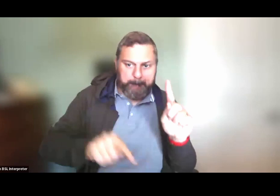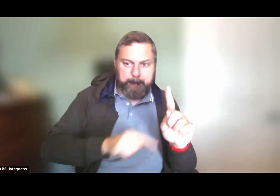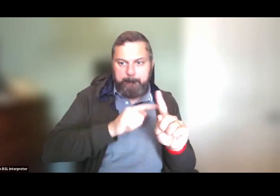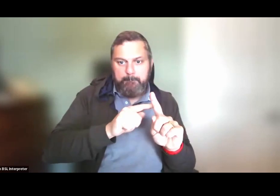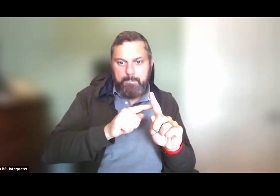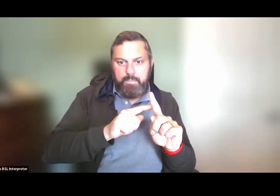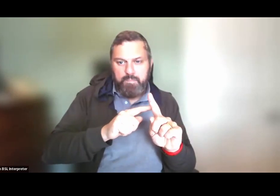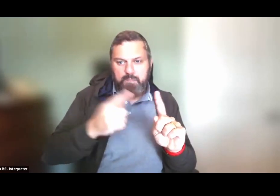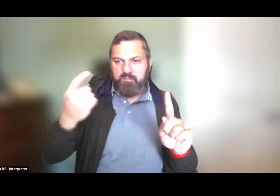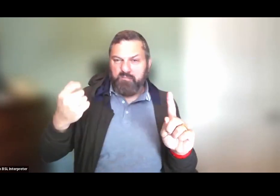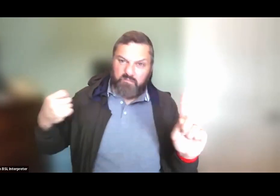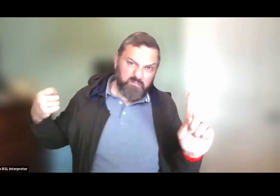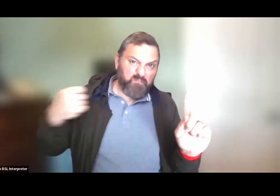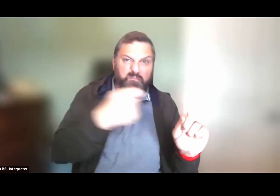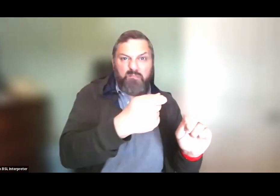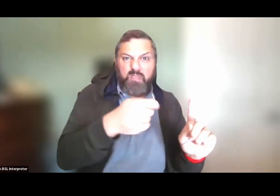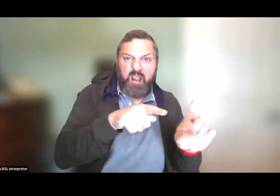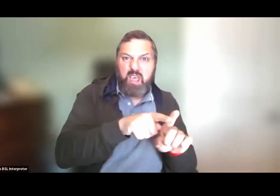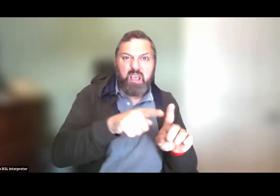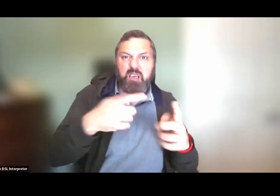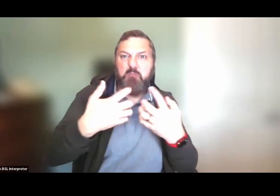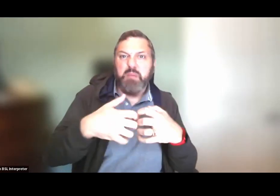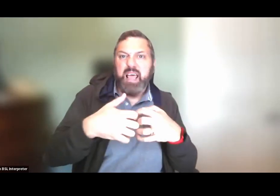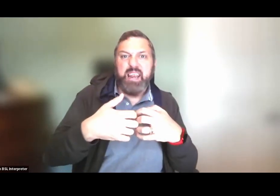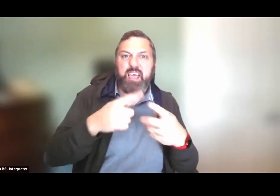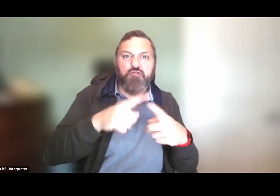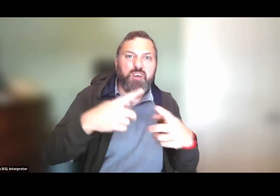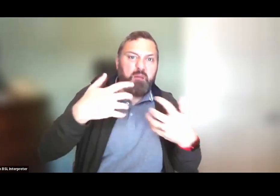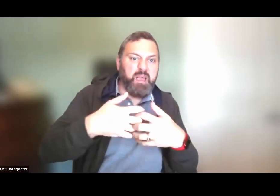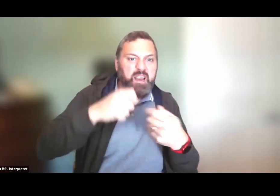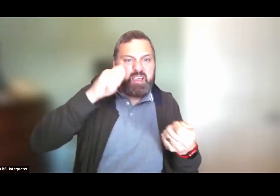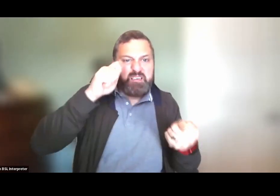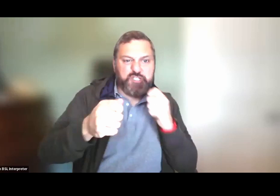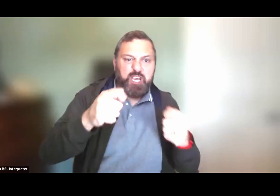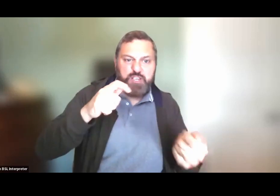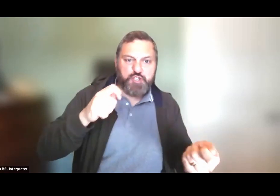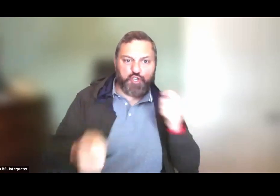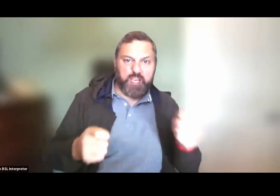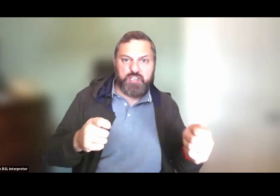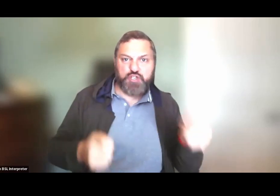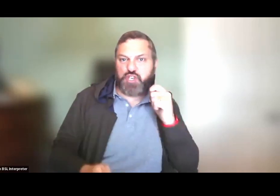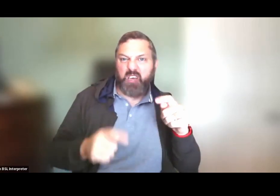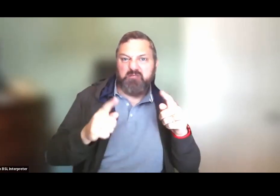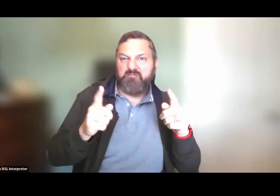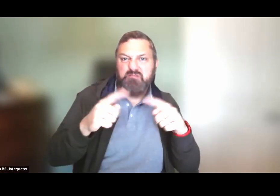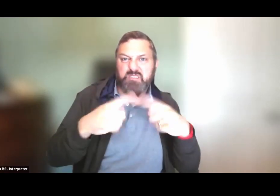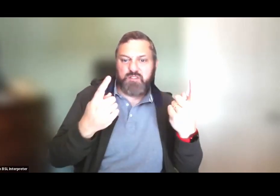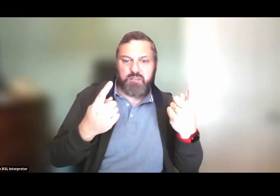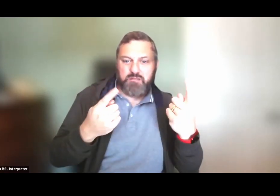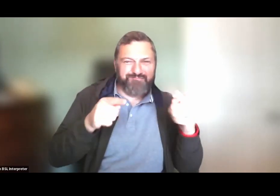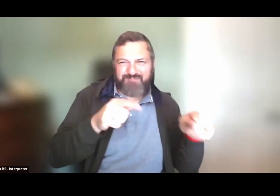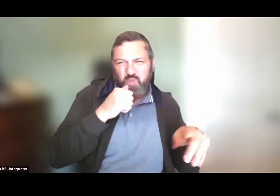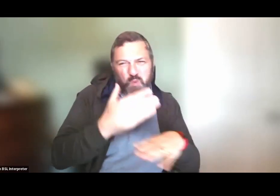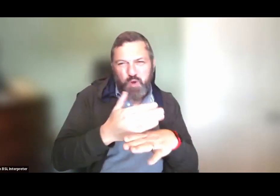it a bit like a mechanic, trying to make mechanical interventions to change the flow of things. This ain't going to